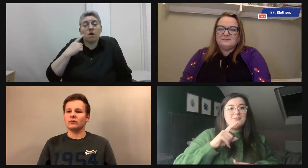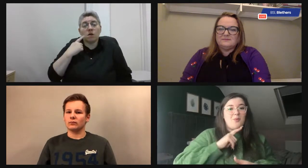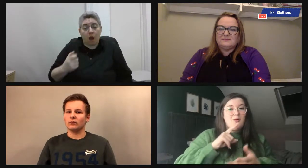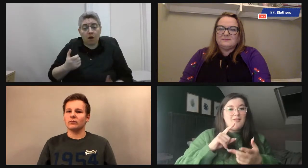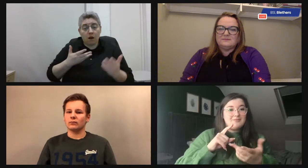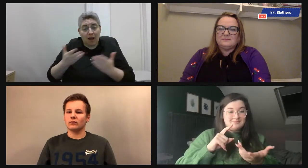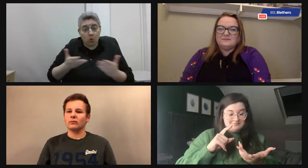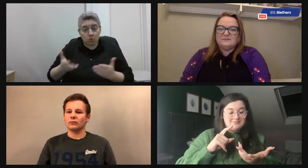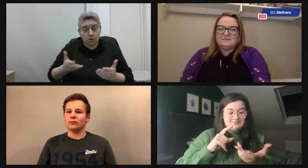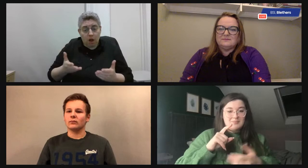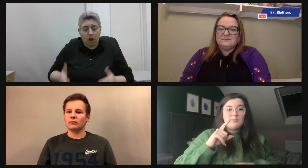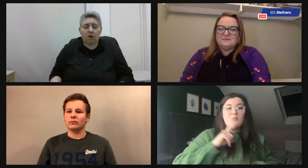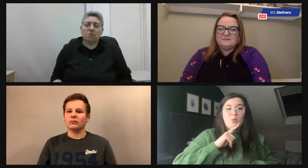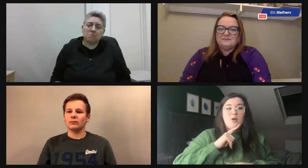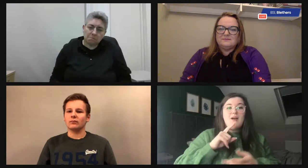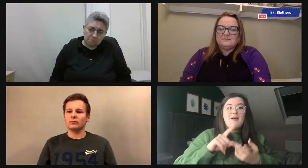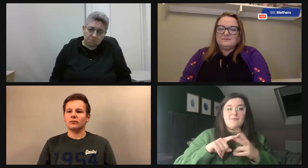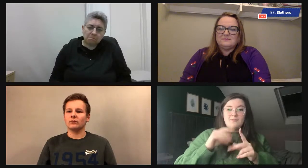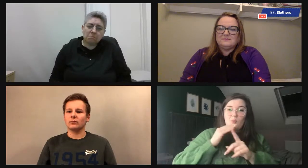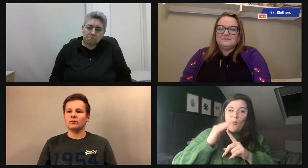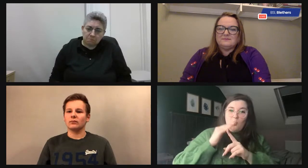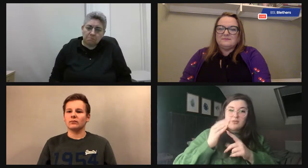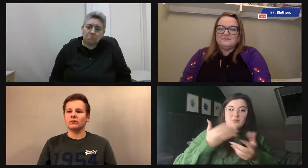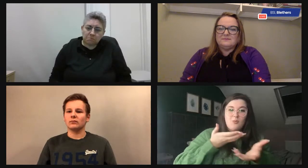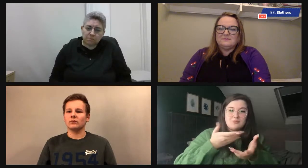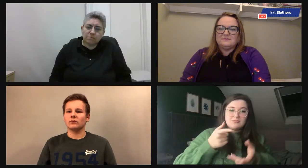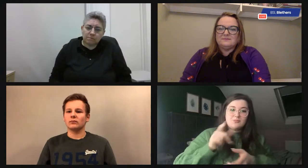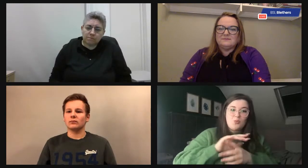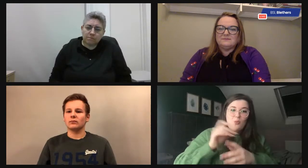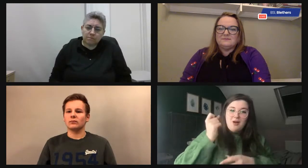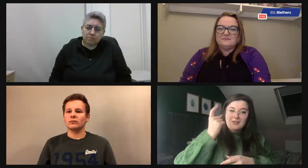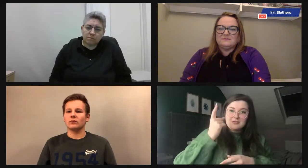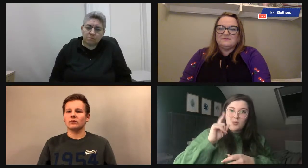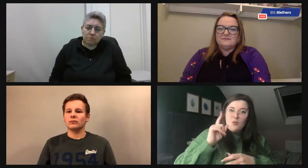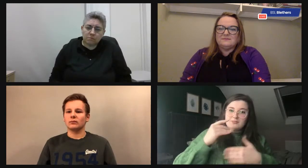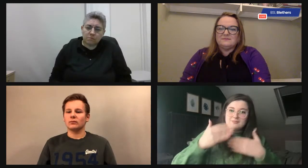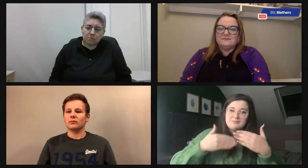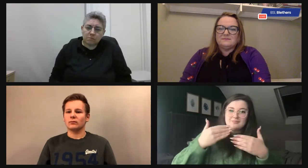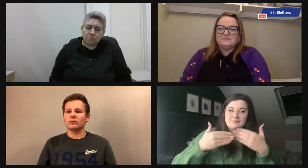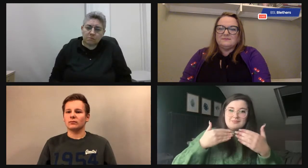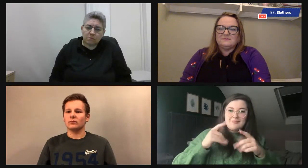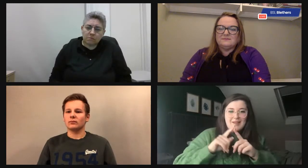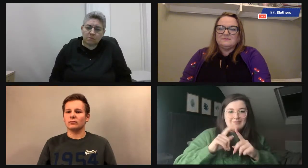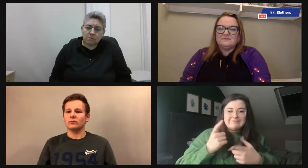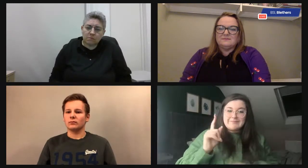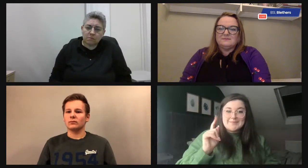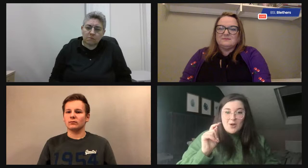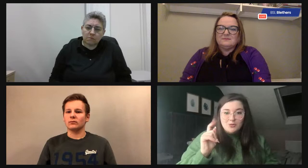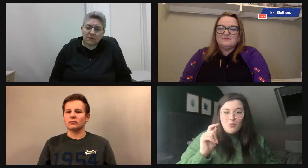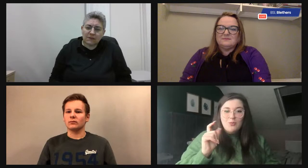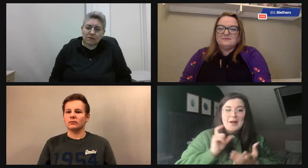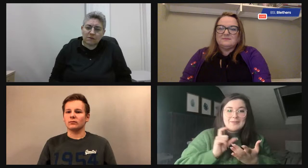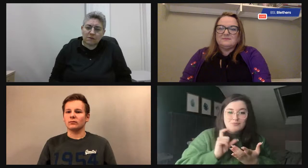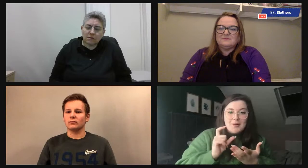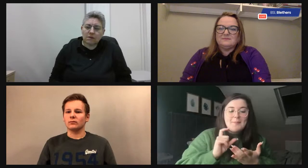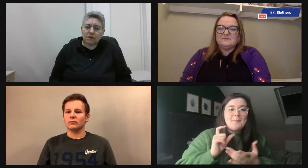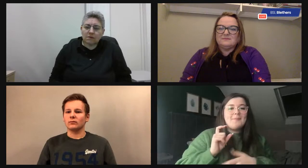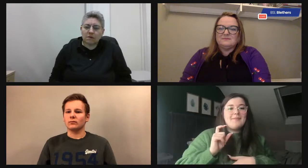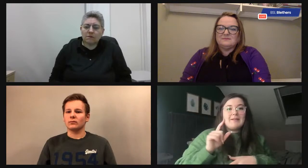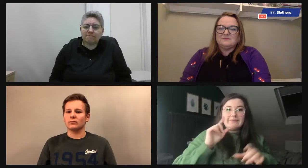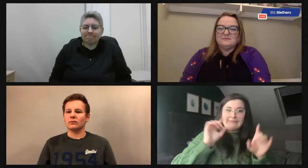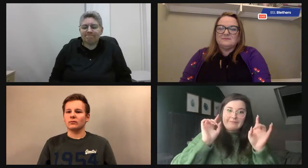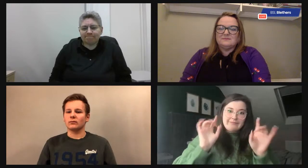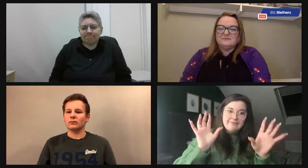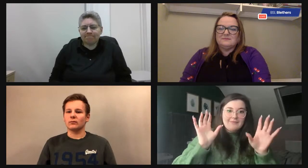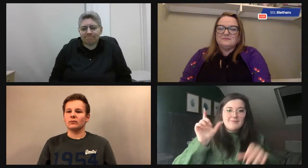the person is young. So you want young counsellors? Yeah, Okay. and the reason for that, because someone who's older can't